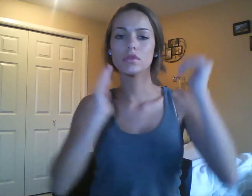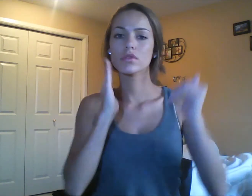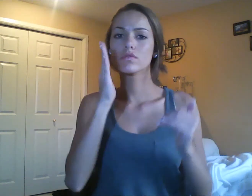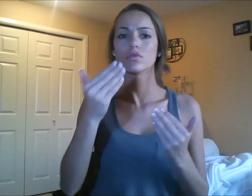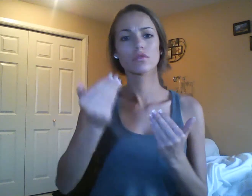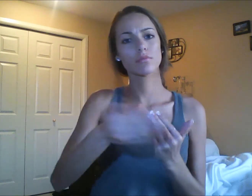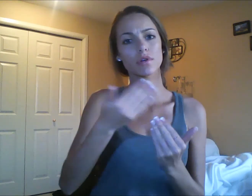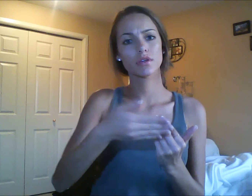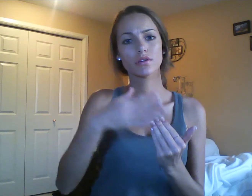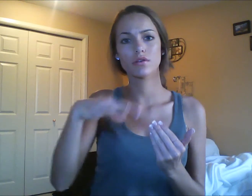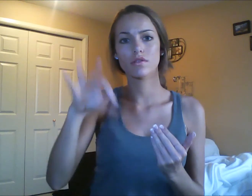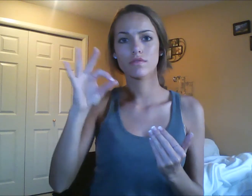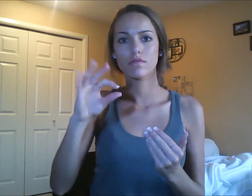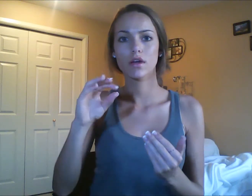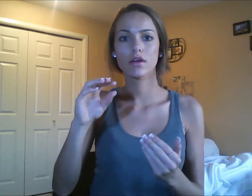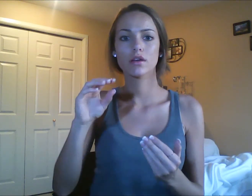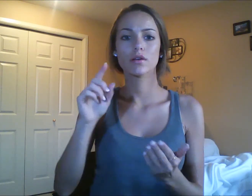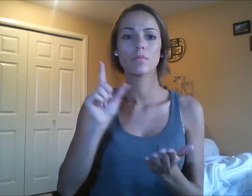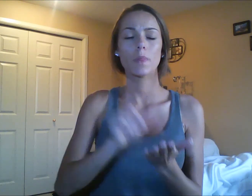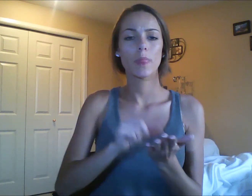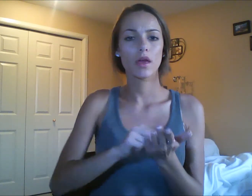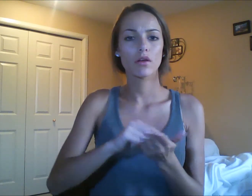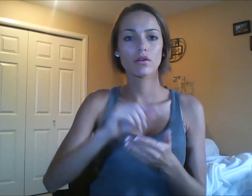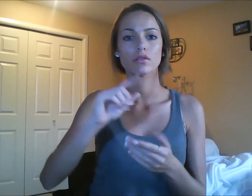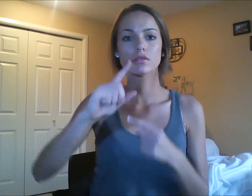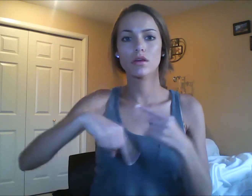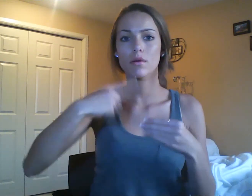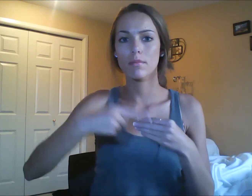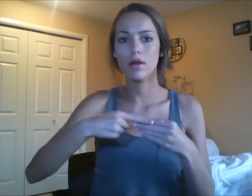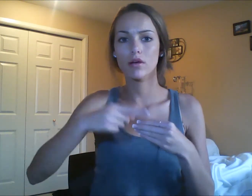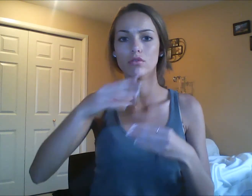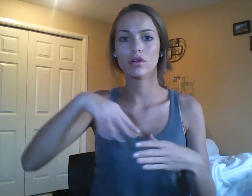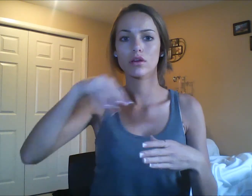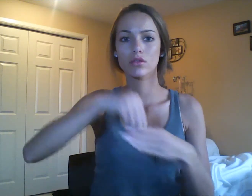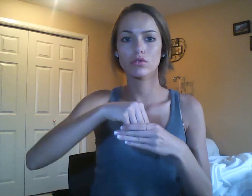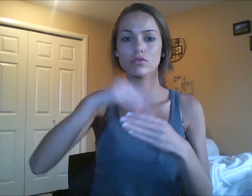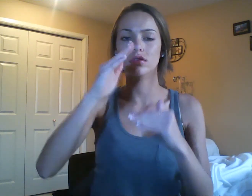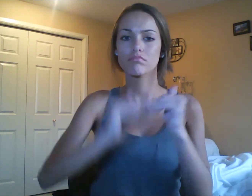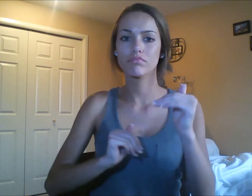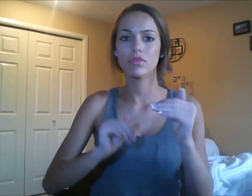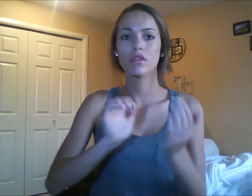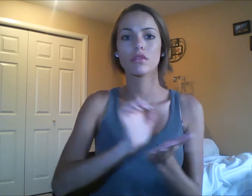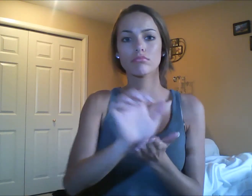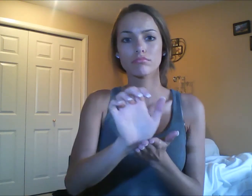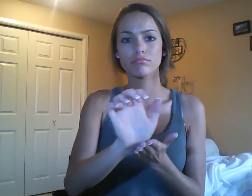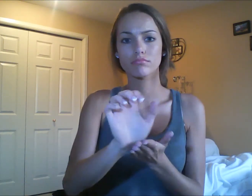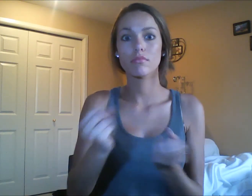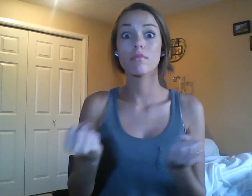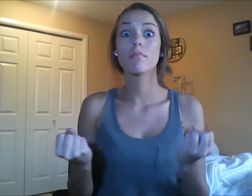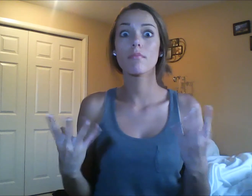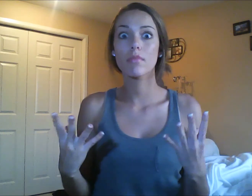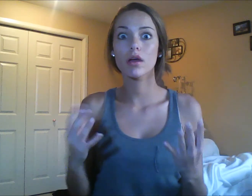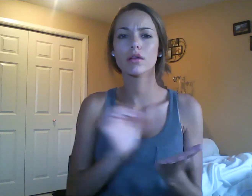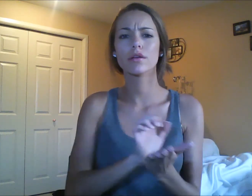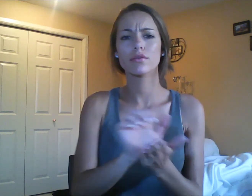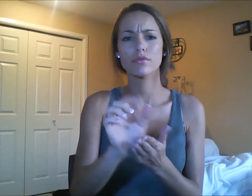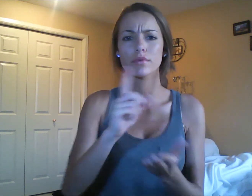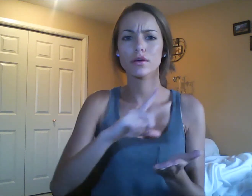to find articles about inclusion than discrimination. It seems that there's a lot more articles about discrimination, and I hope that in